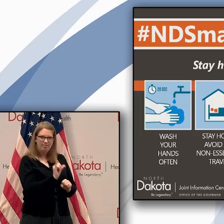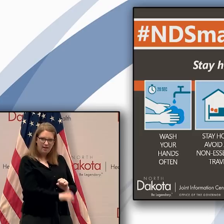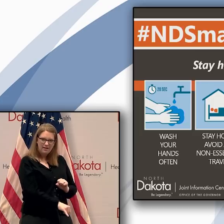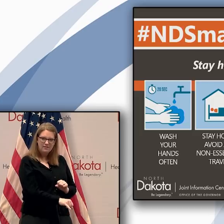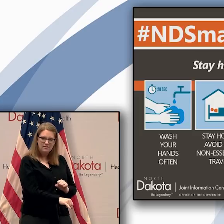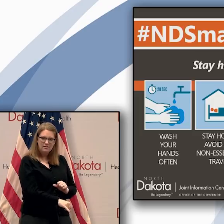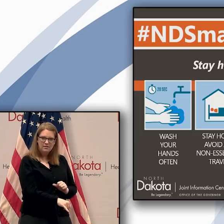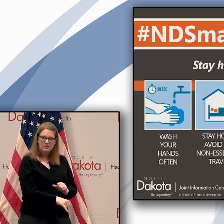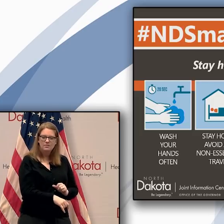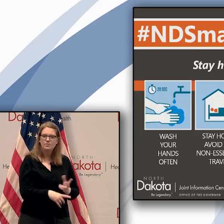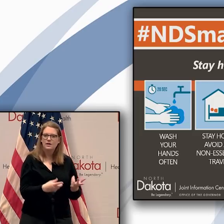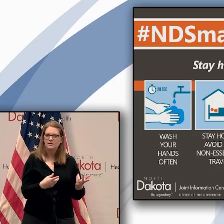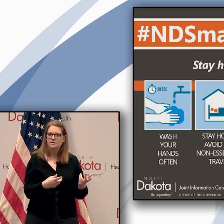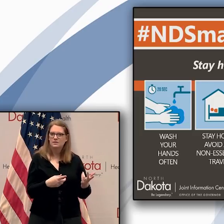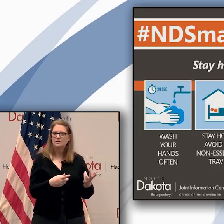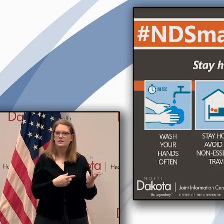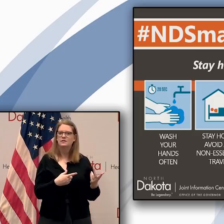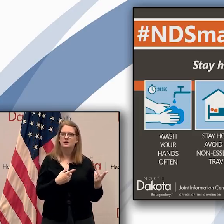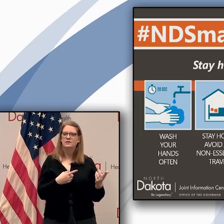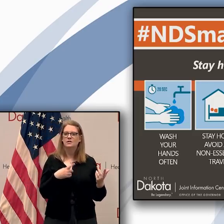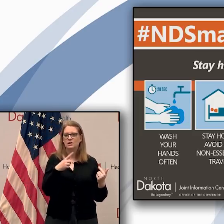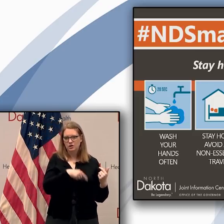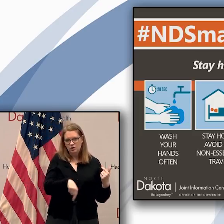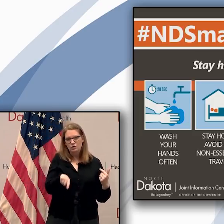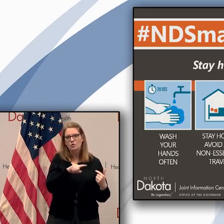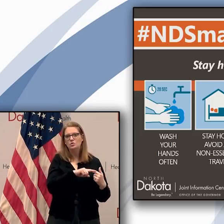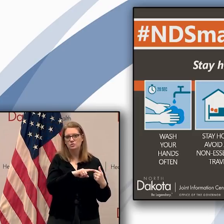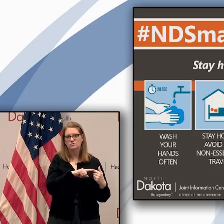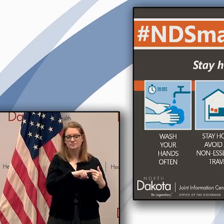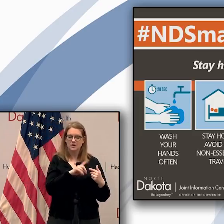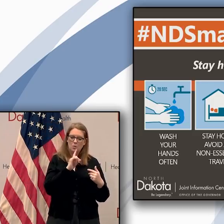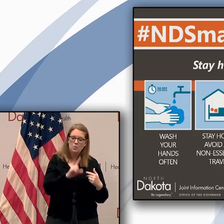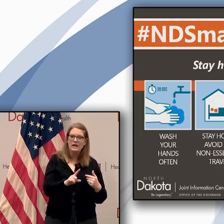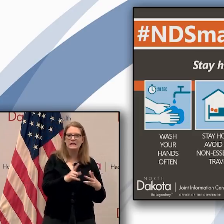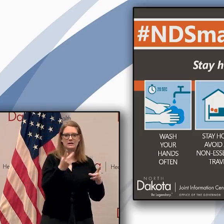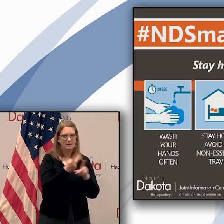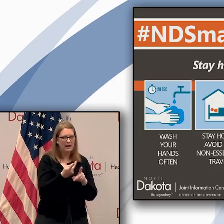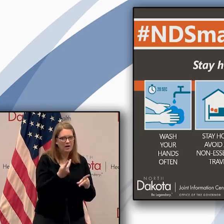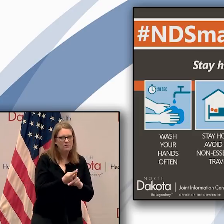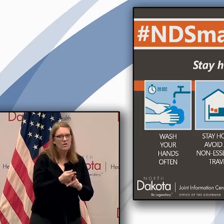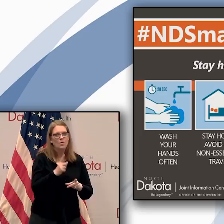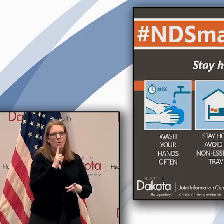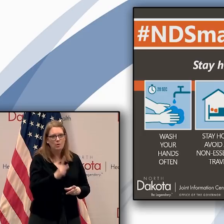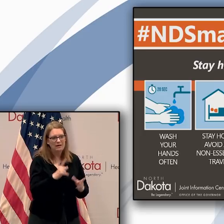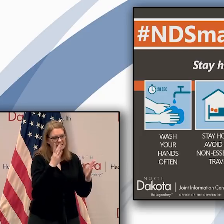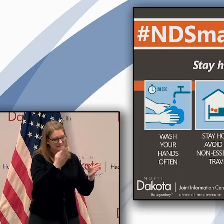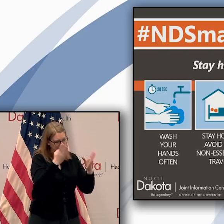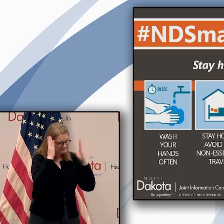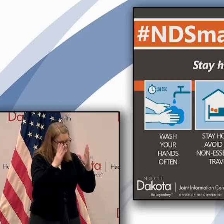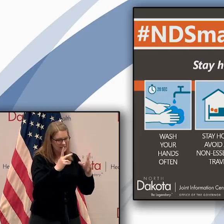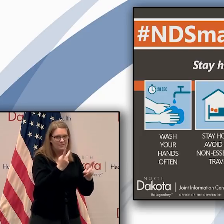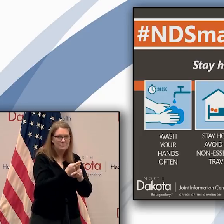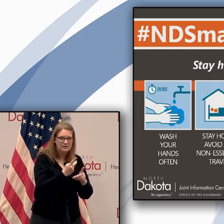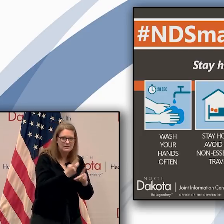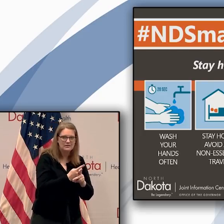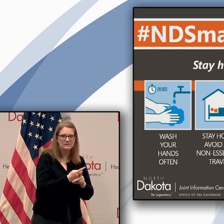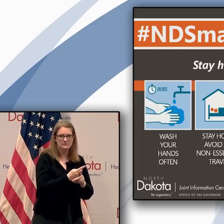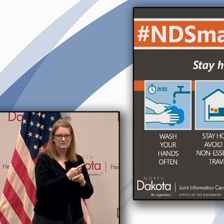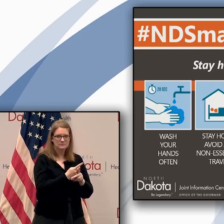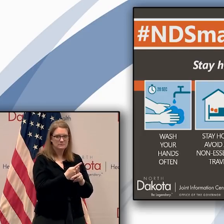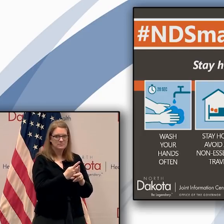you and your employers should make sure that, again, that you're taking all the special precautions to protect those workers' health at